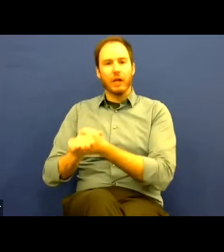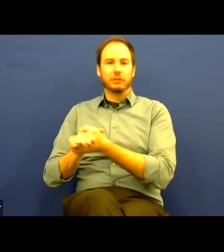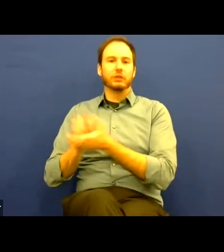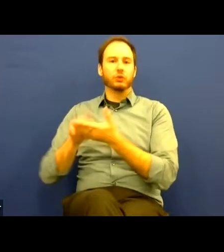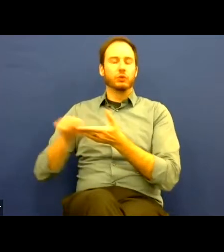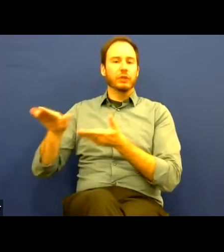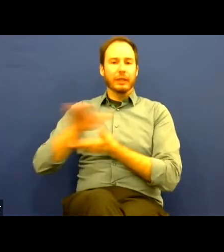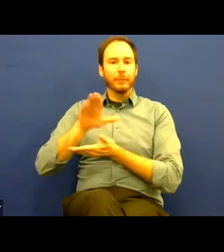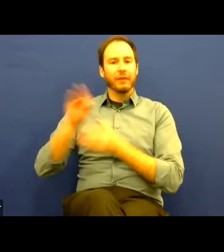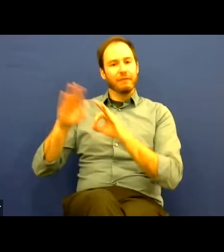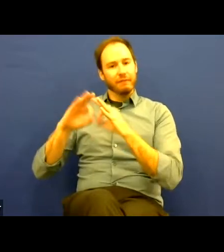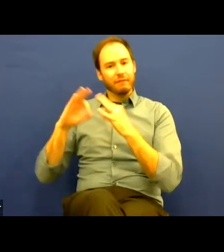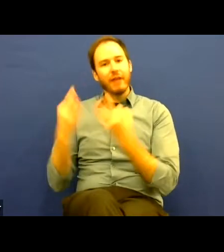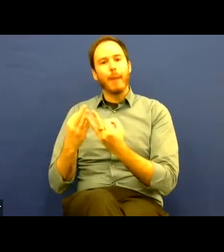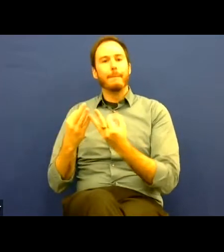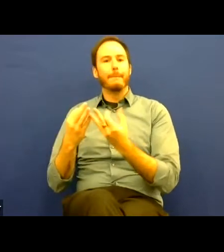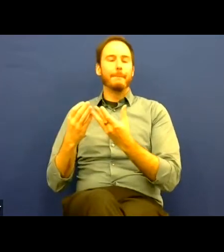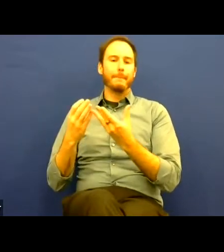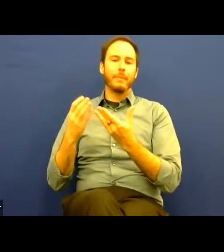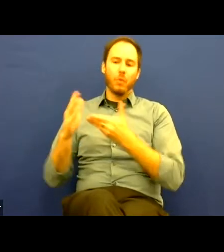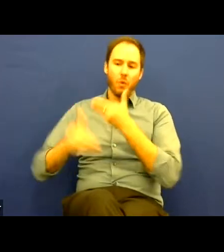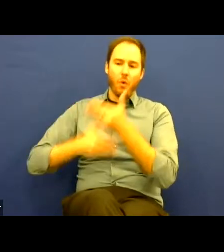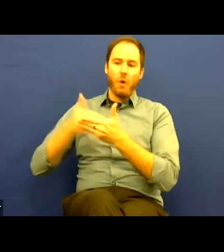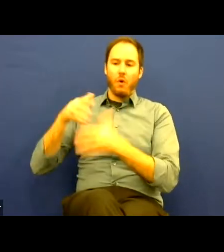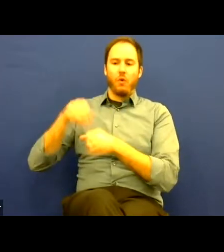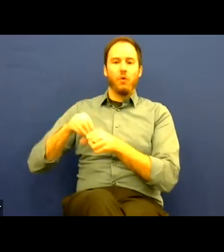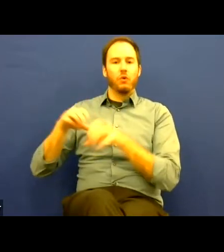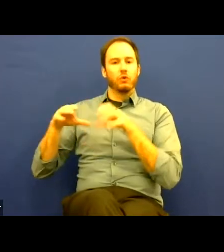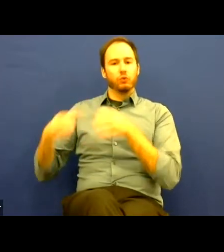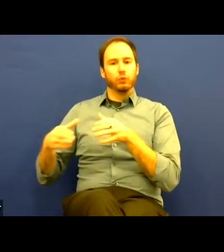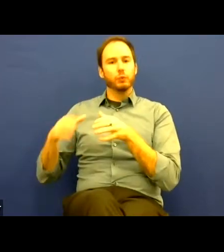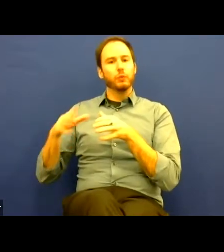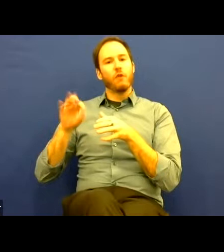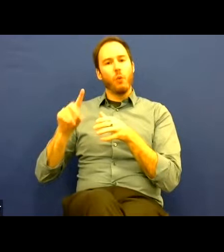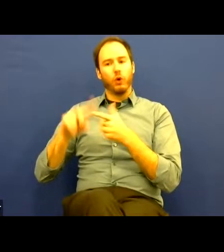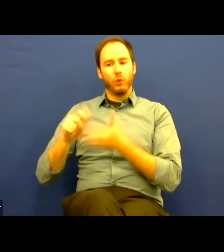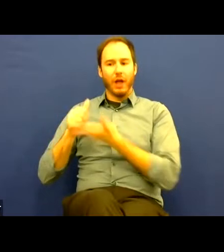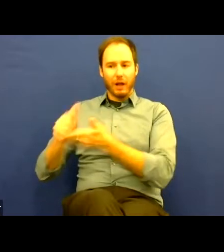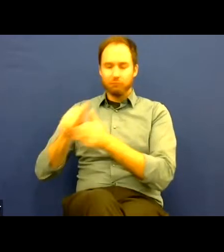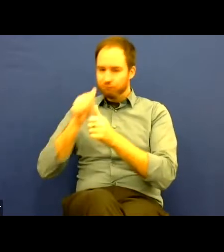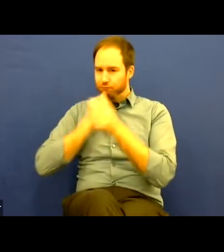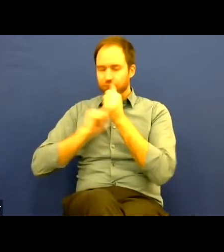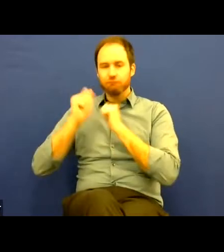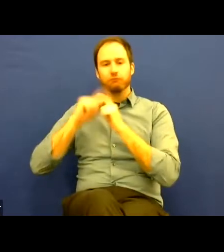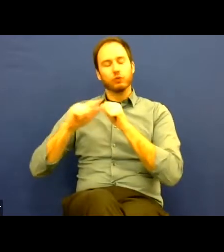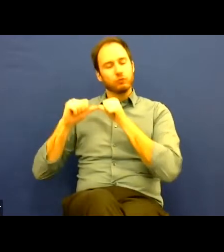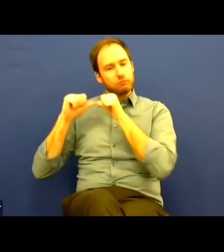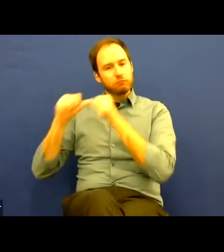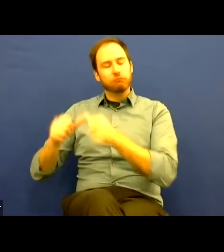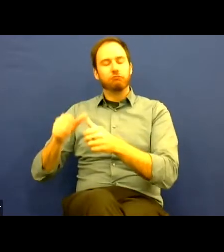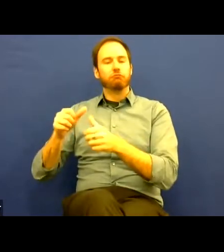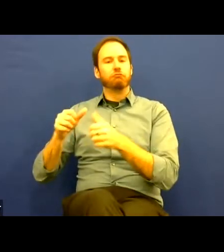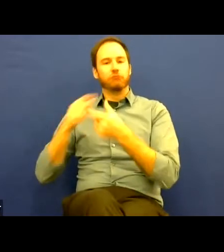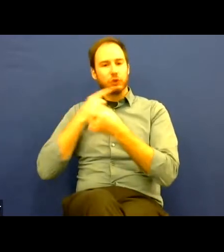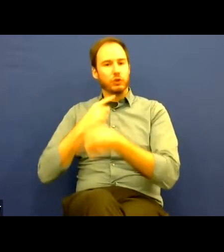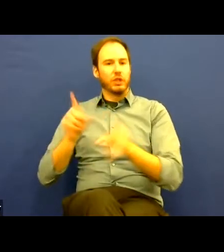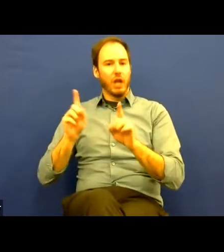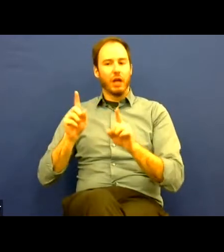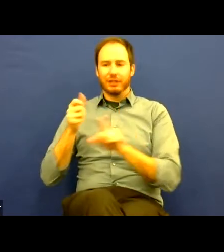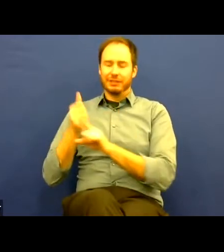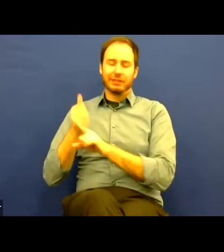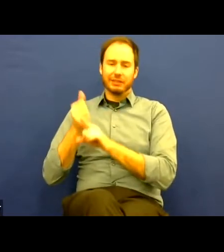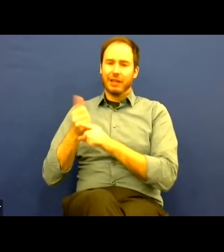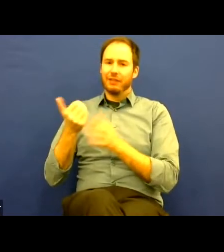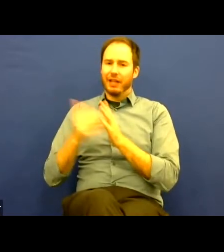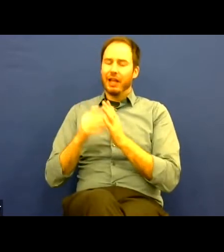his family and to all those in the troop who help him persevere and get it done, because it's an amazing